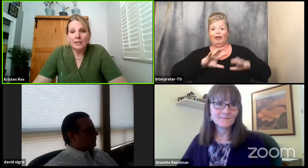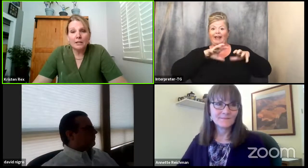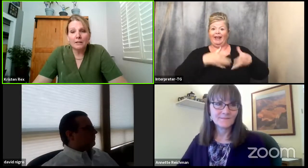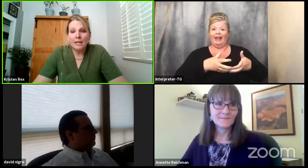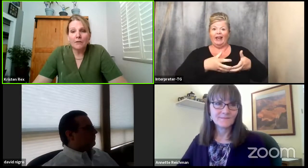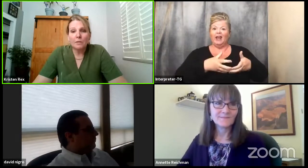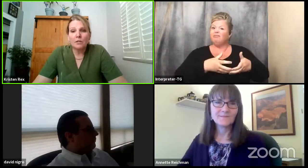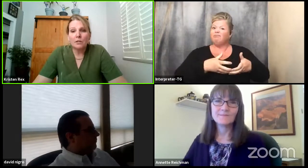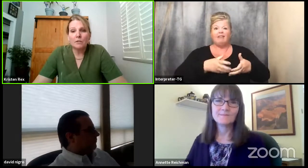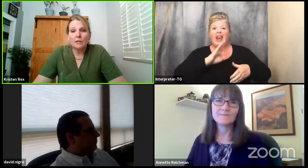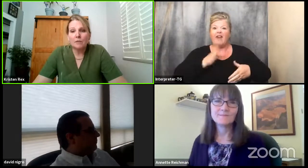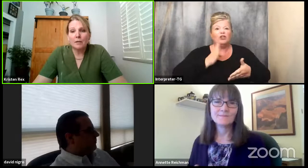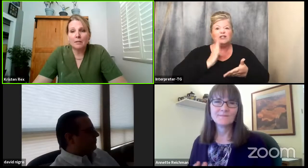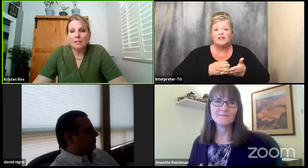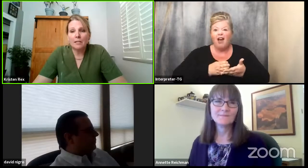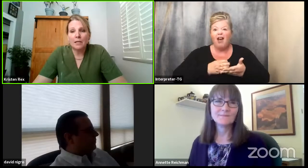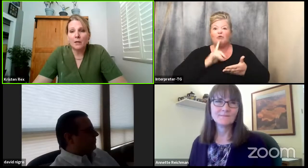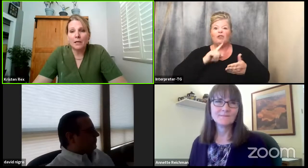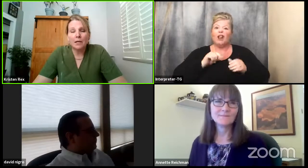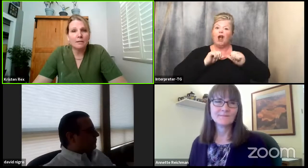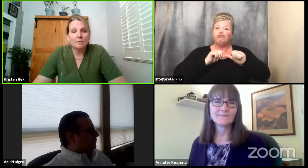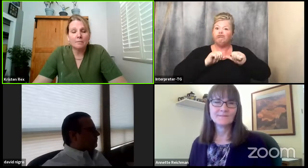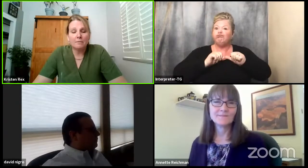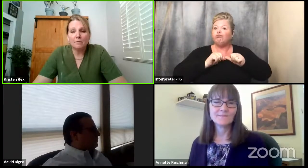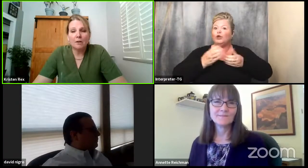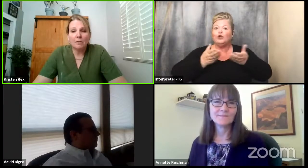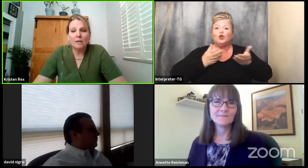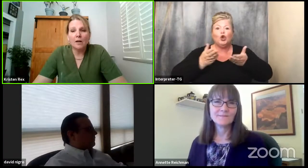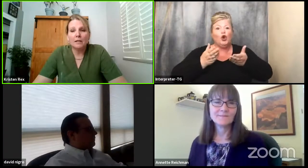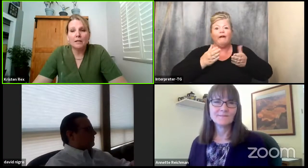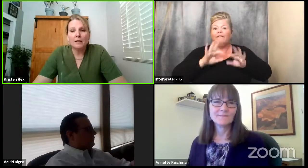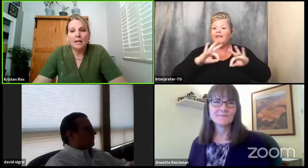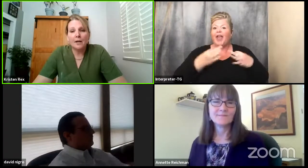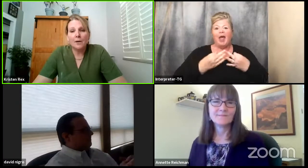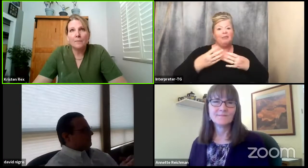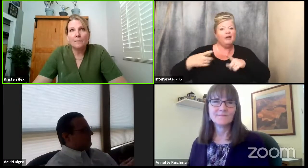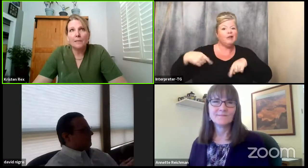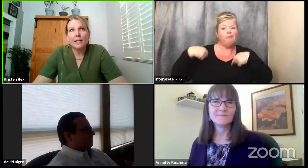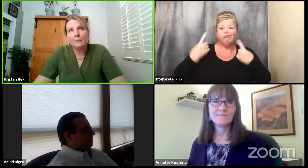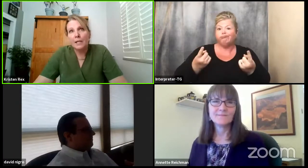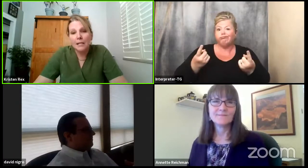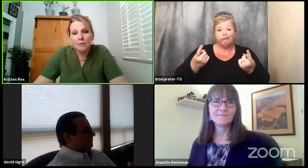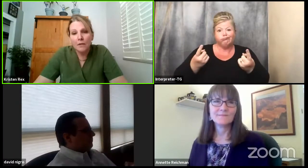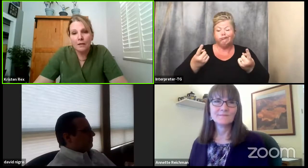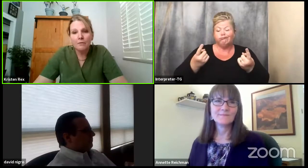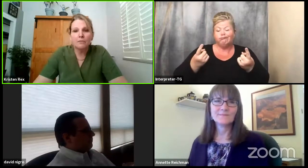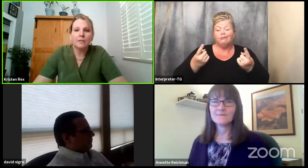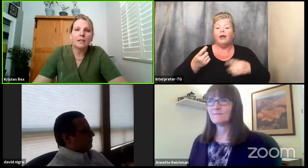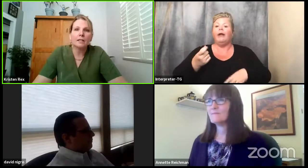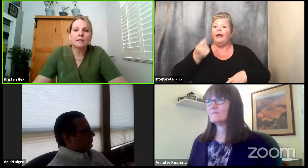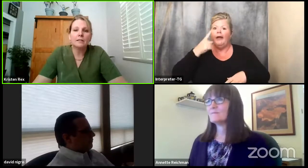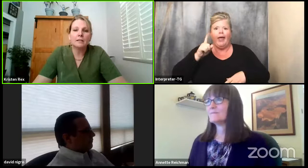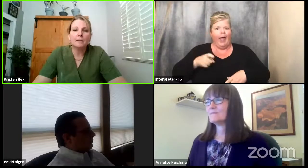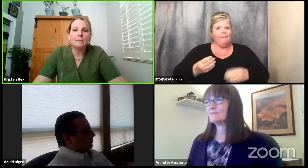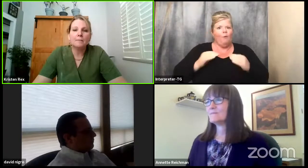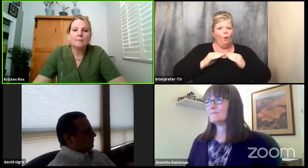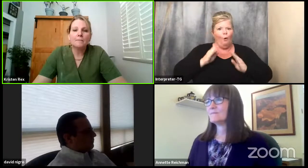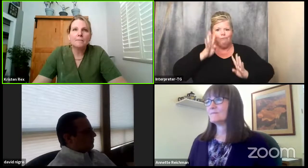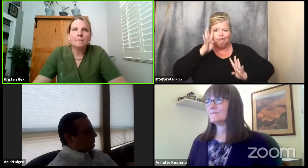chugging along. They have been serving families statewide all along. Now, they had to be innovative